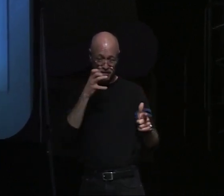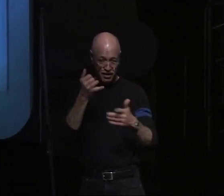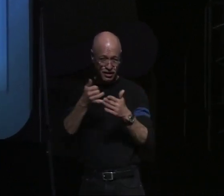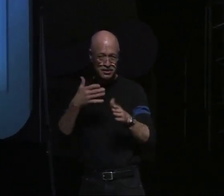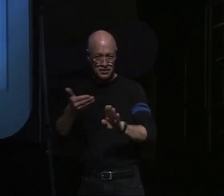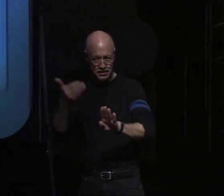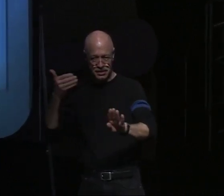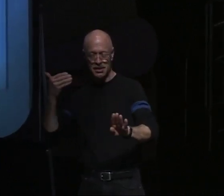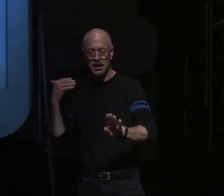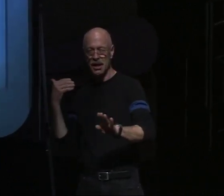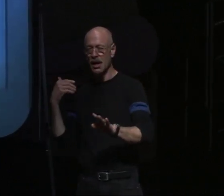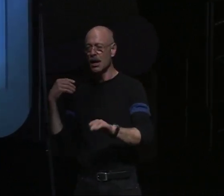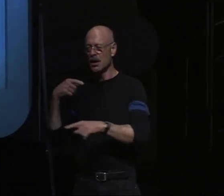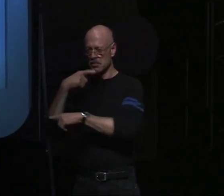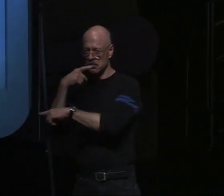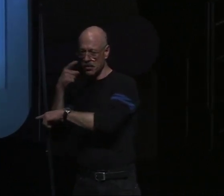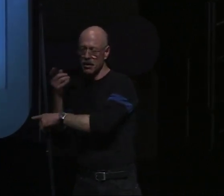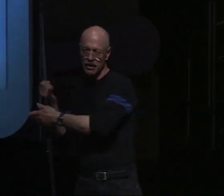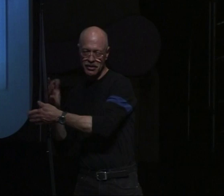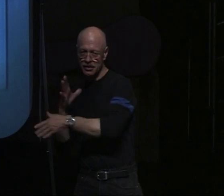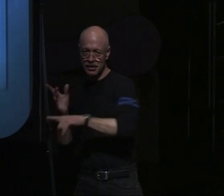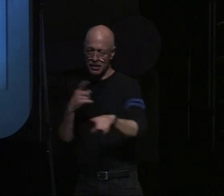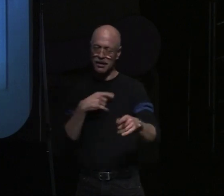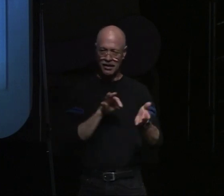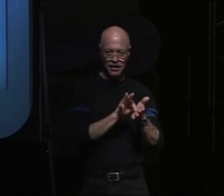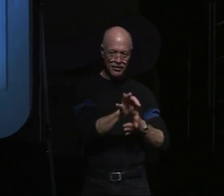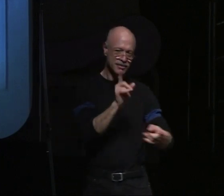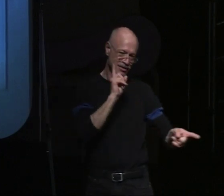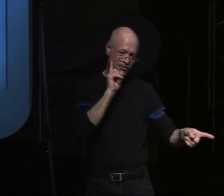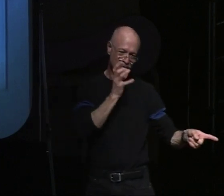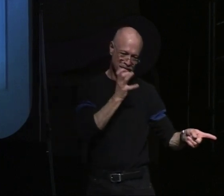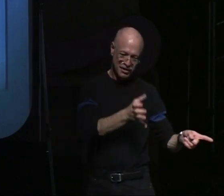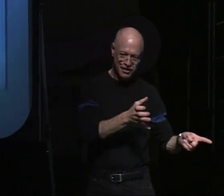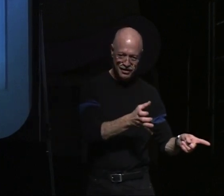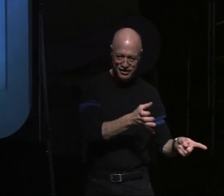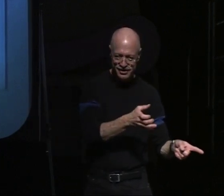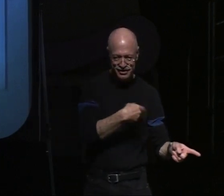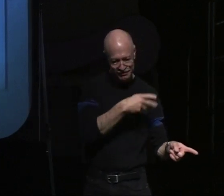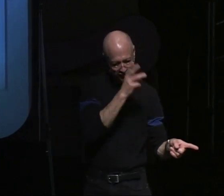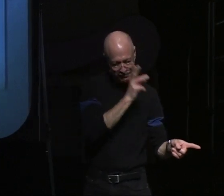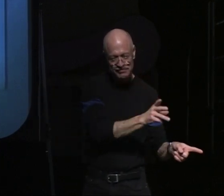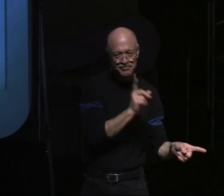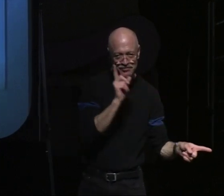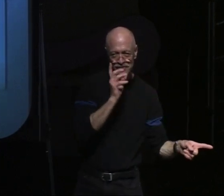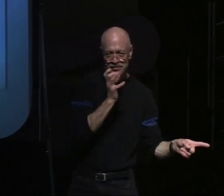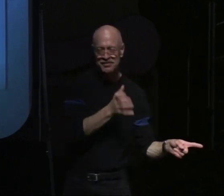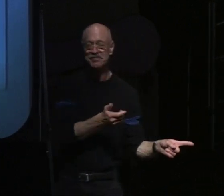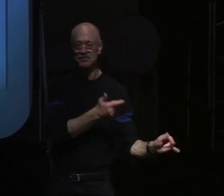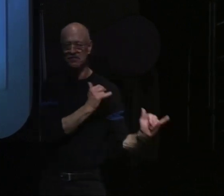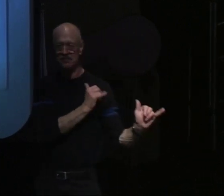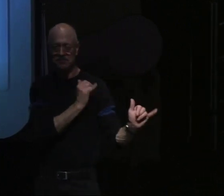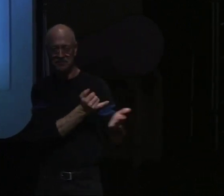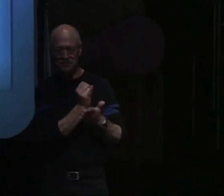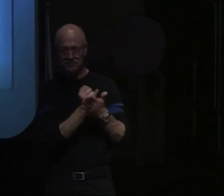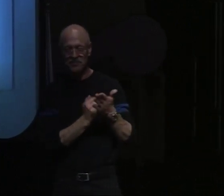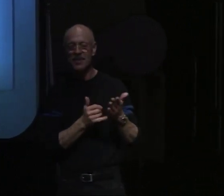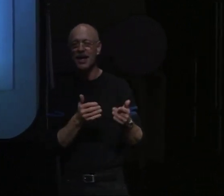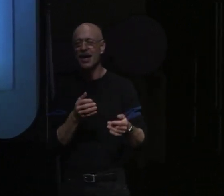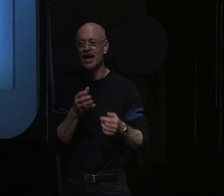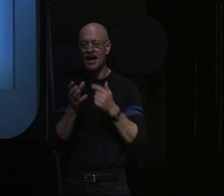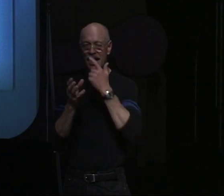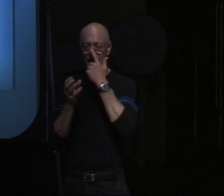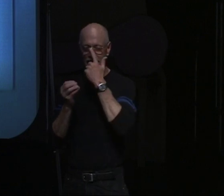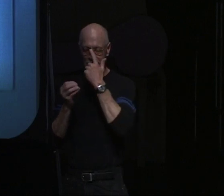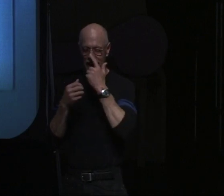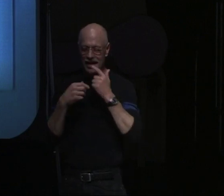My family also has artists in their heritage. My deaf grandmother was an artist,